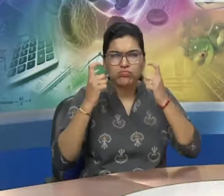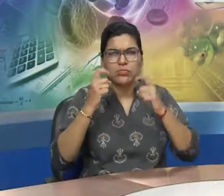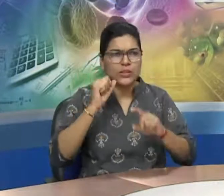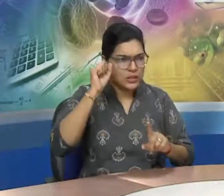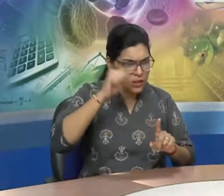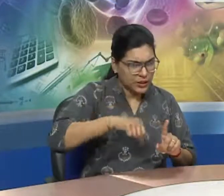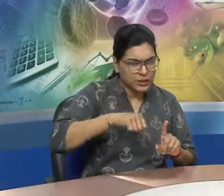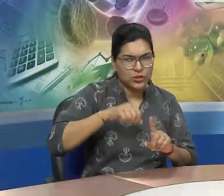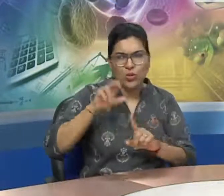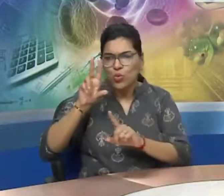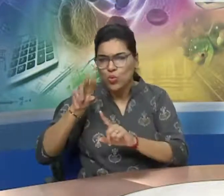Considered.